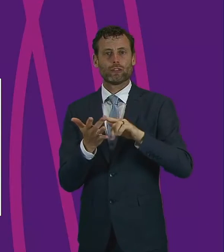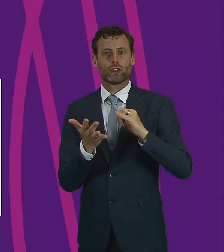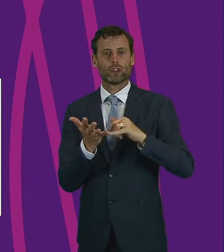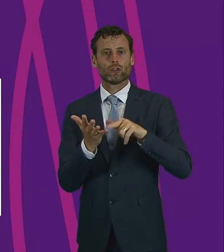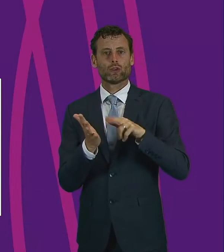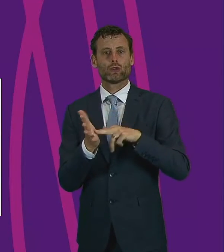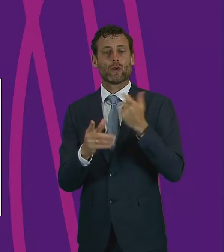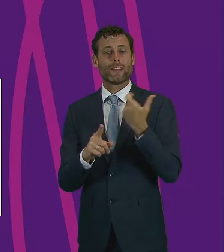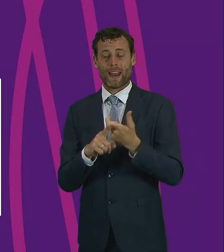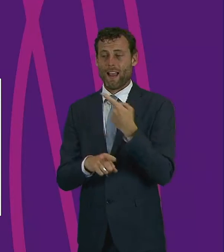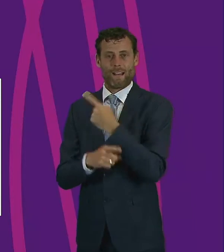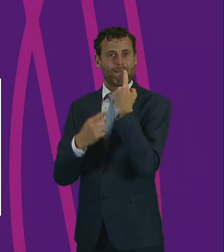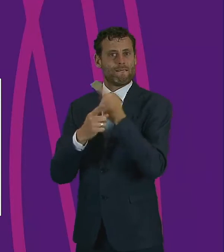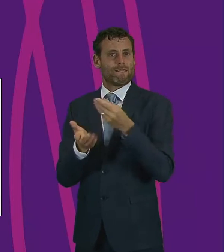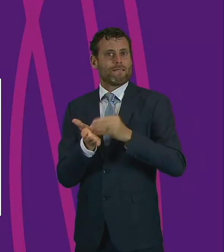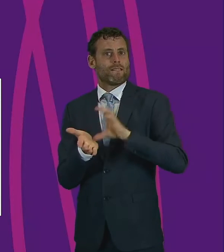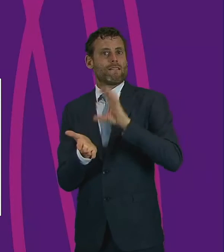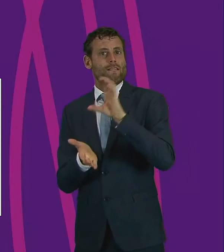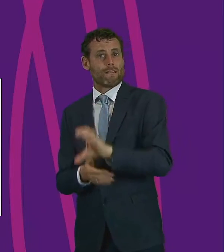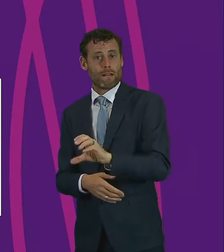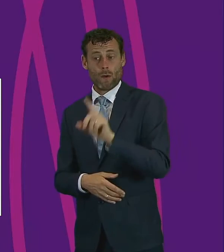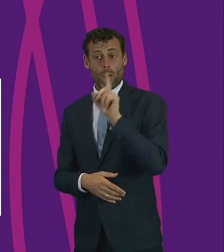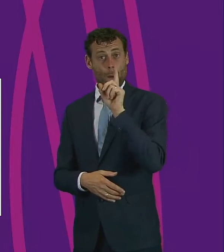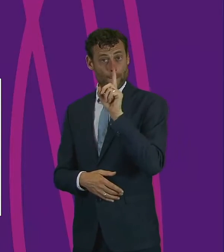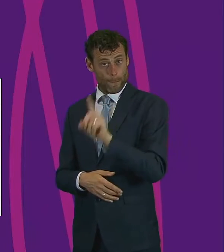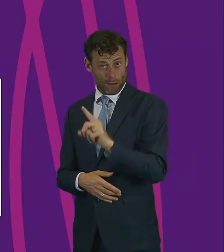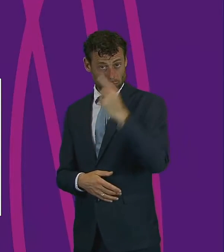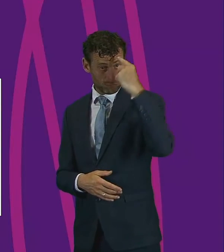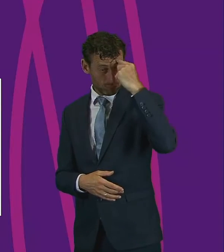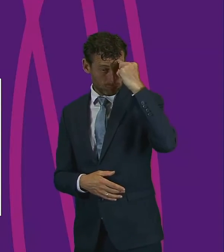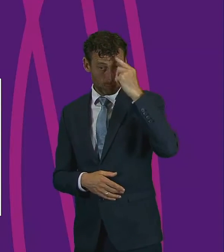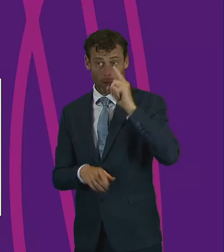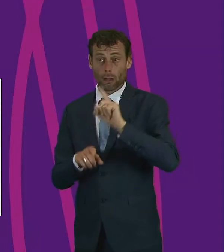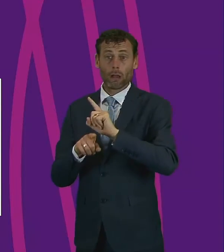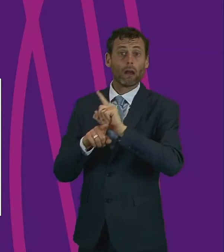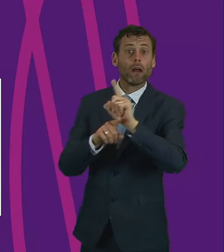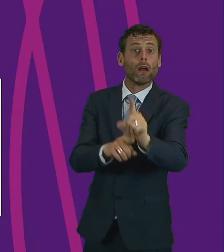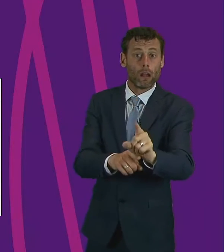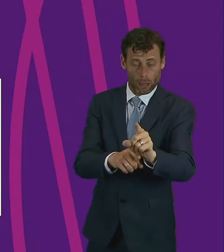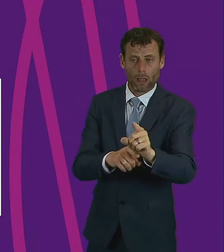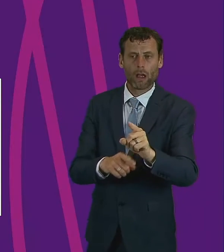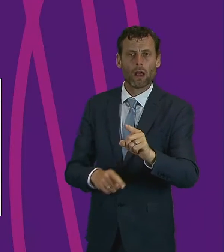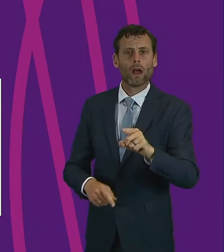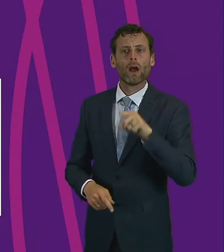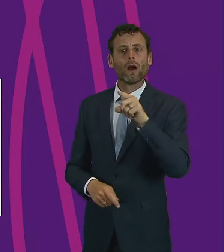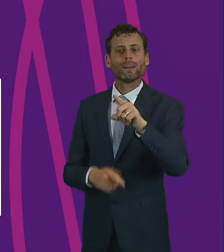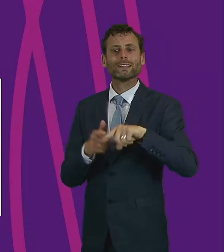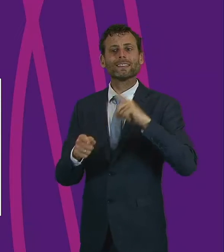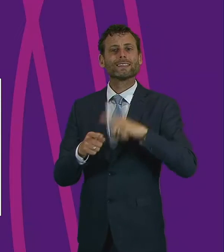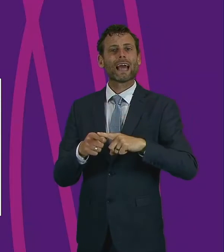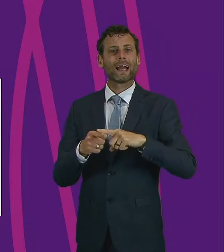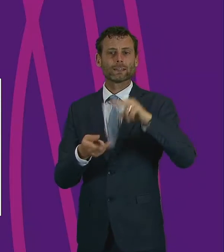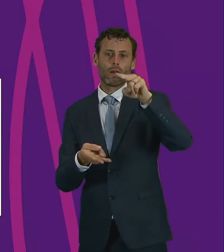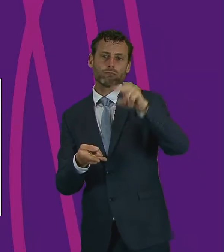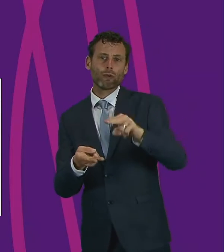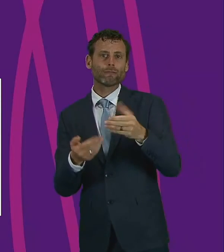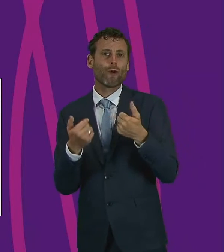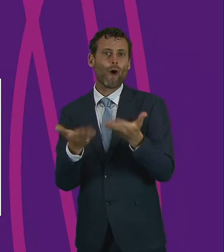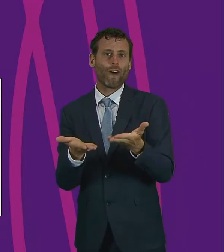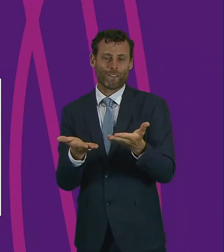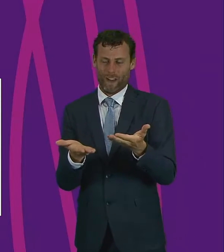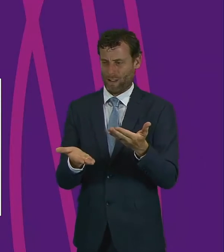in future they may not enjoy the same tax breaks as previously. We know from our mailbags how many people work across